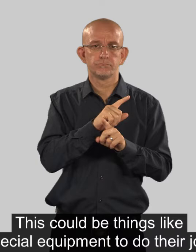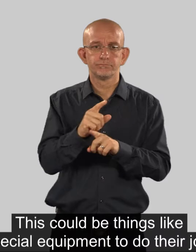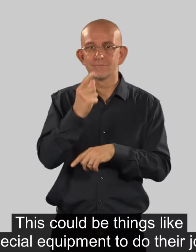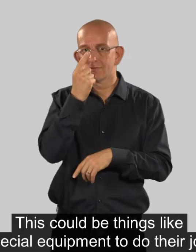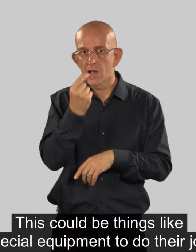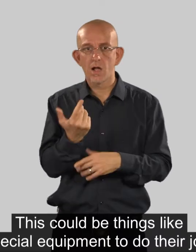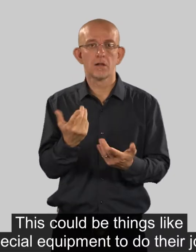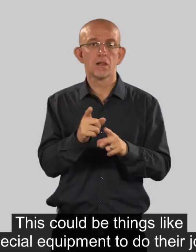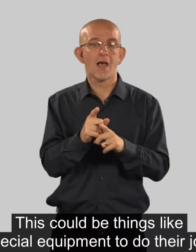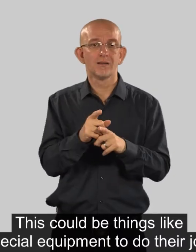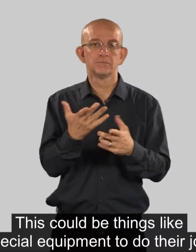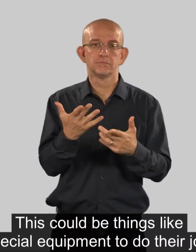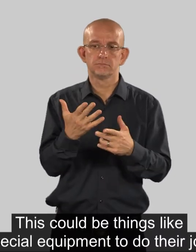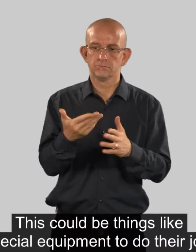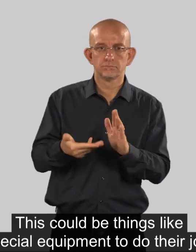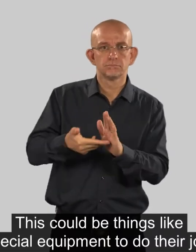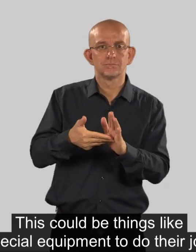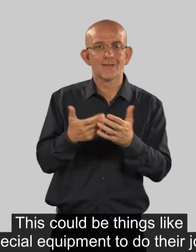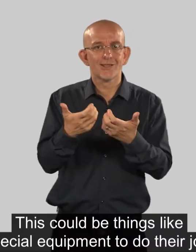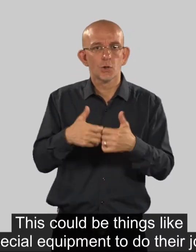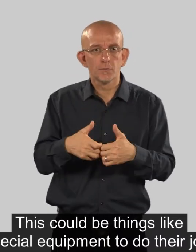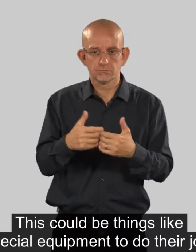This could be things like special equipment to do their job.